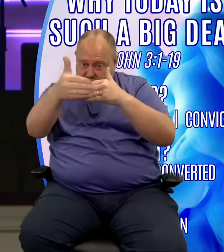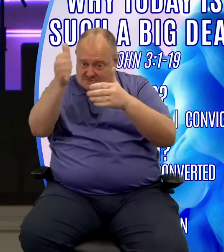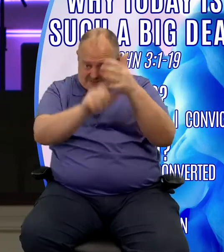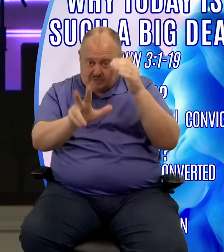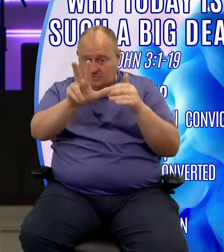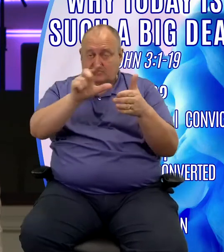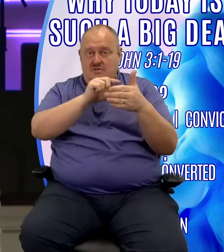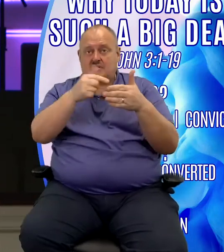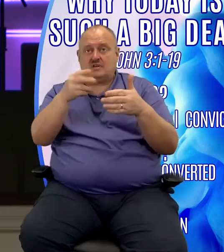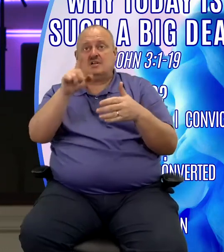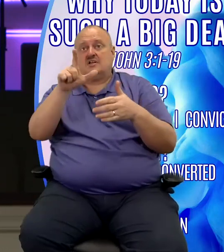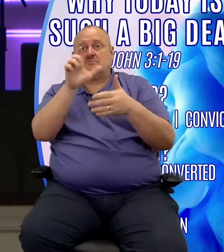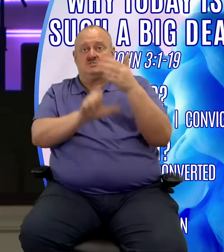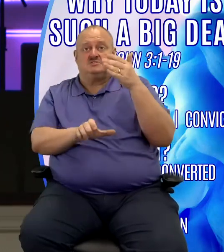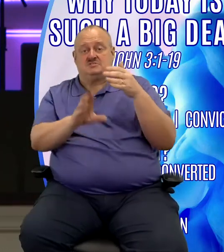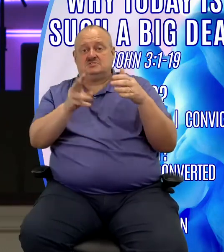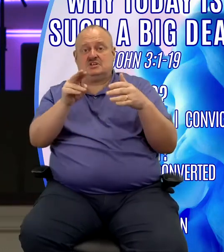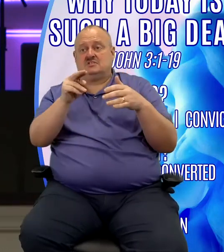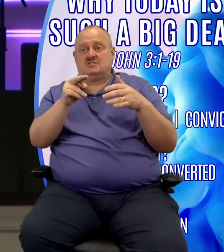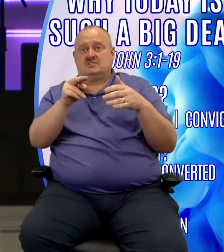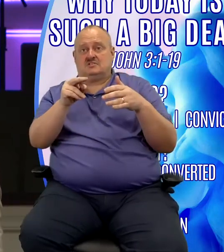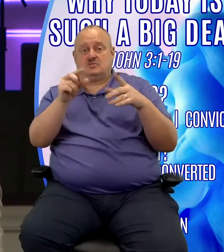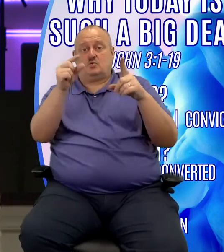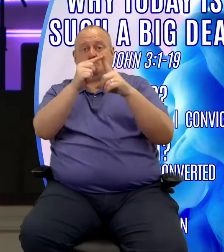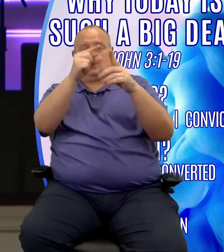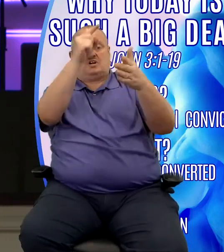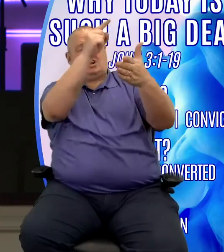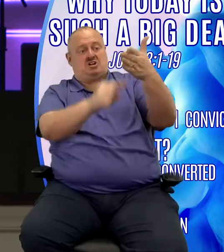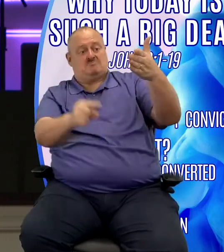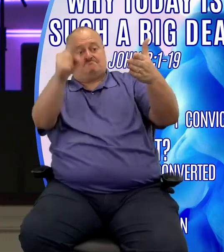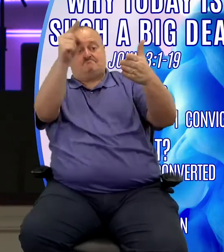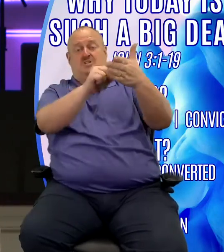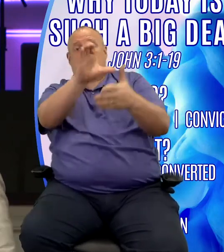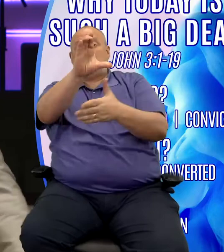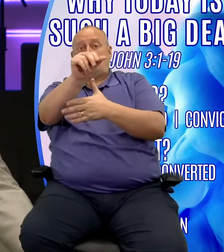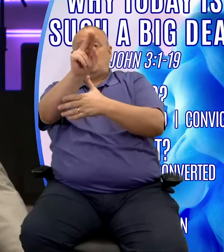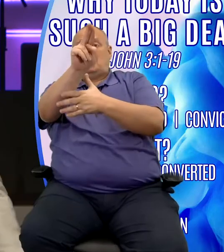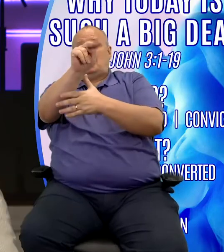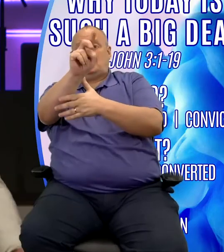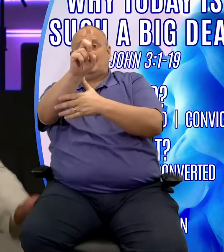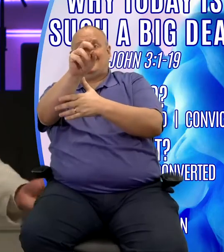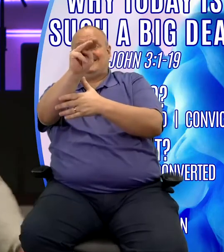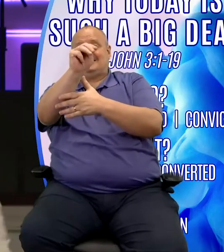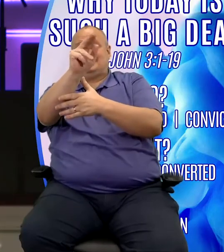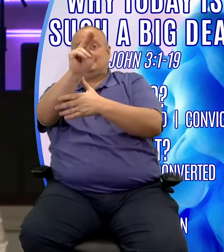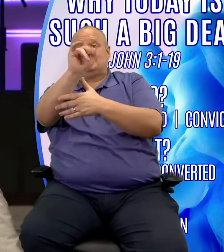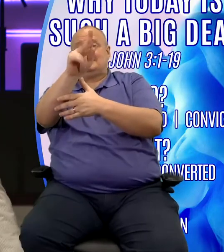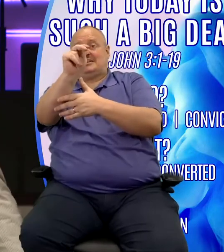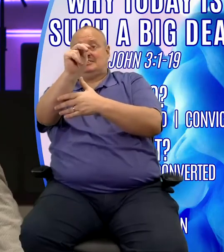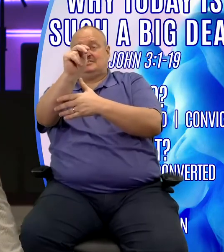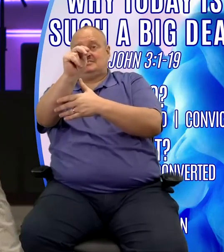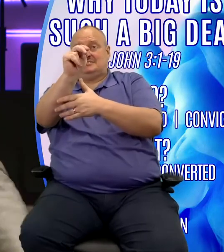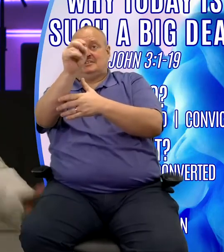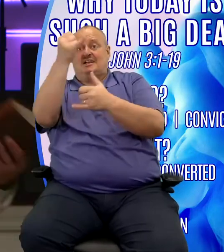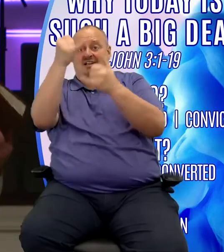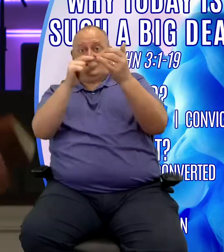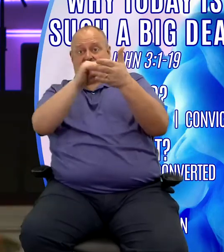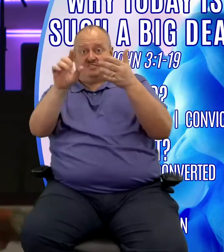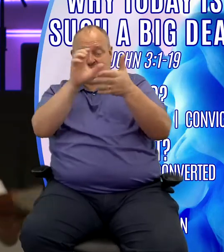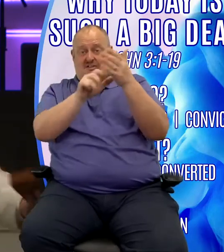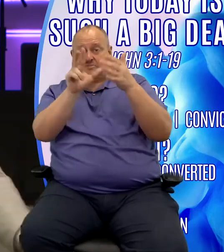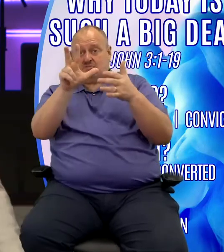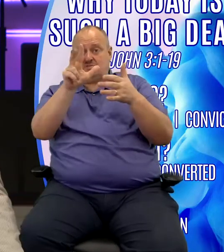Gospel of John, that word condemnation comes up in a regular form. In fact, the very last verse of John chapter 3 basically says that we